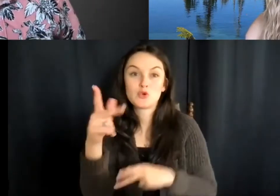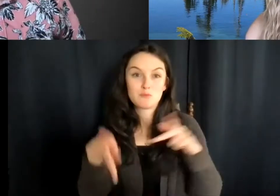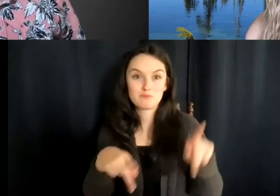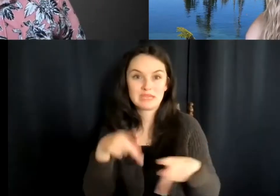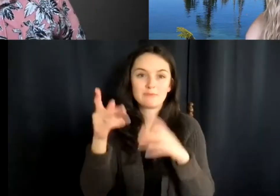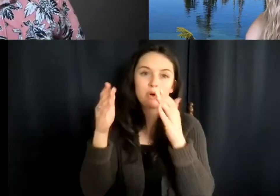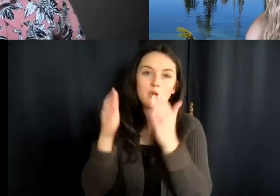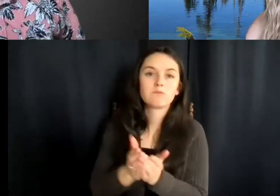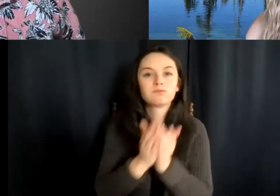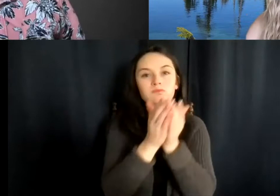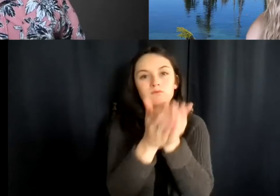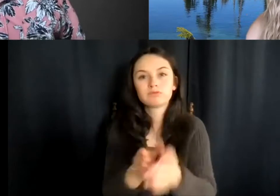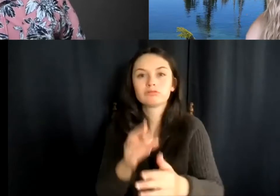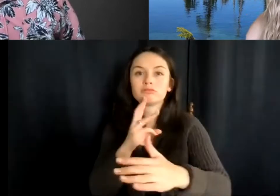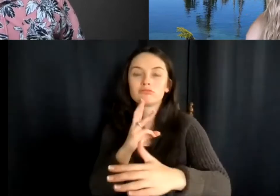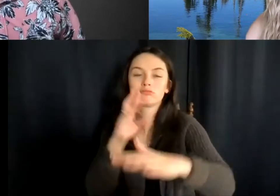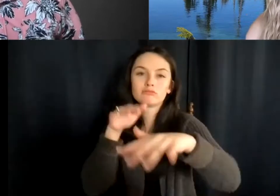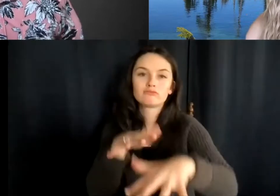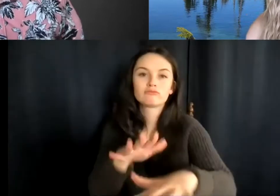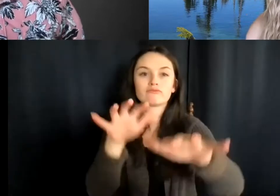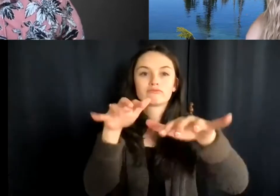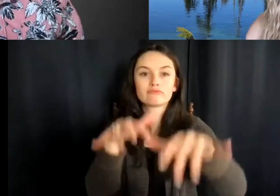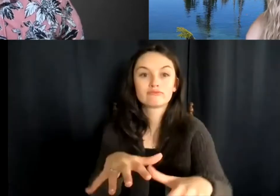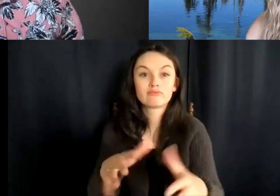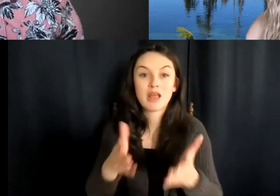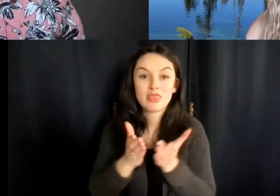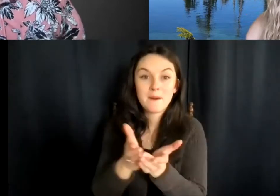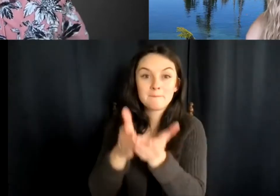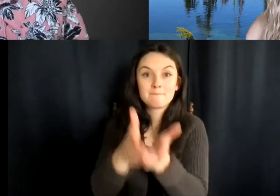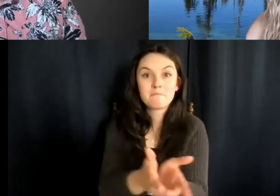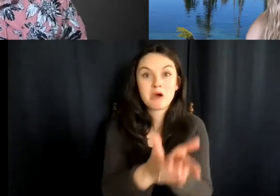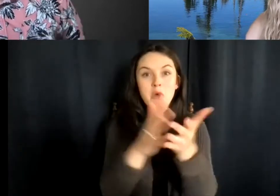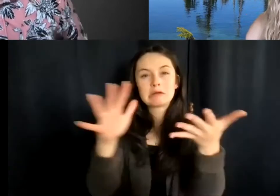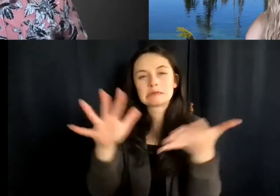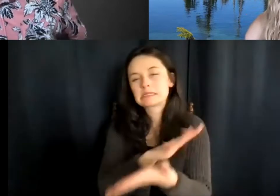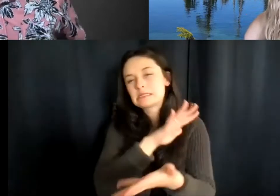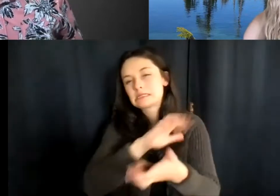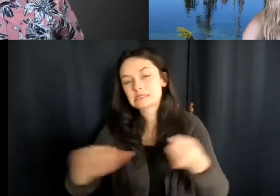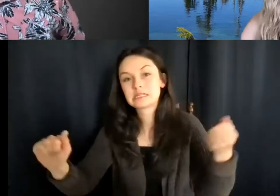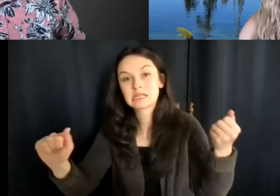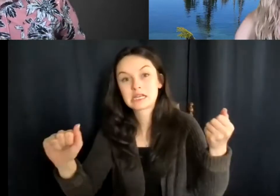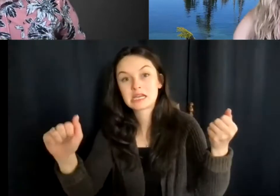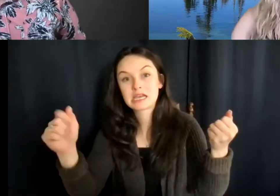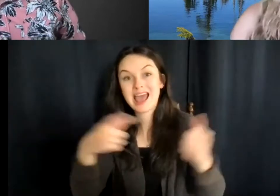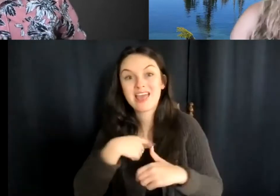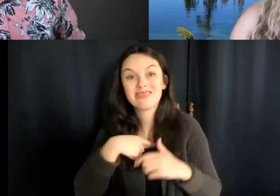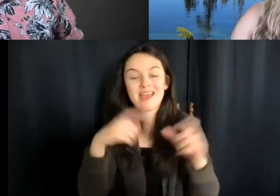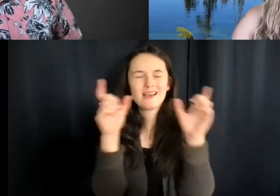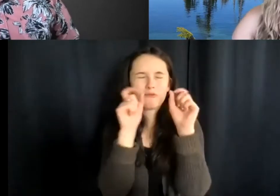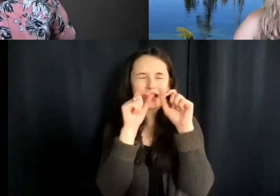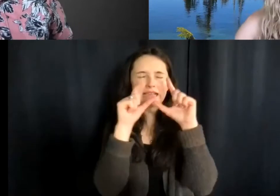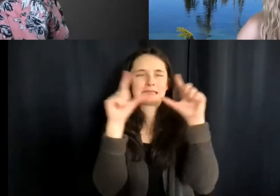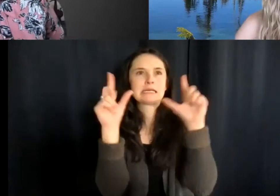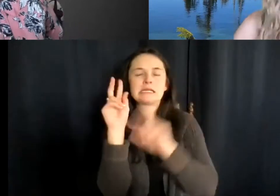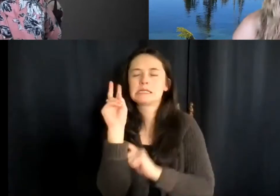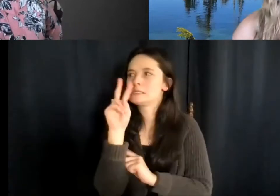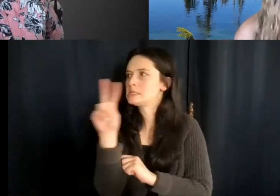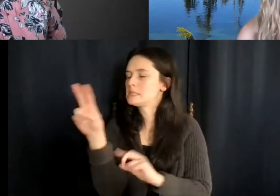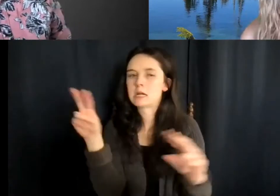and they wake up and they find each other or inside the belly of the same whale. Oh,